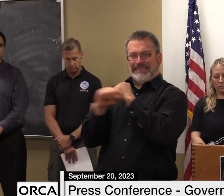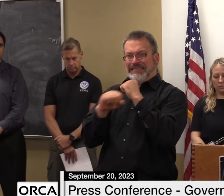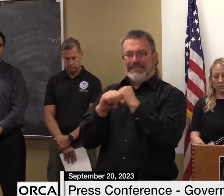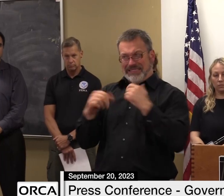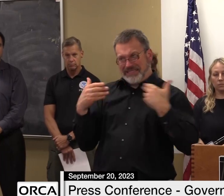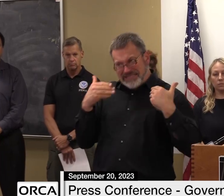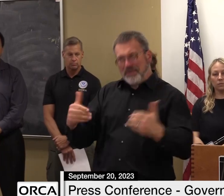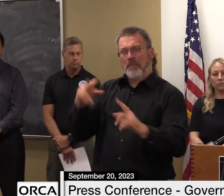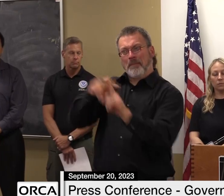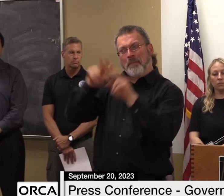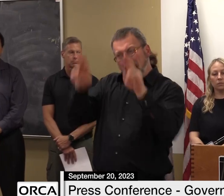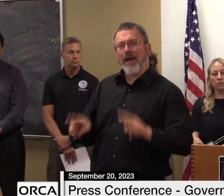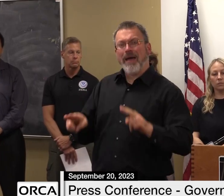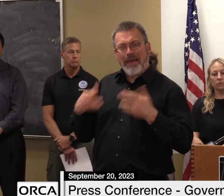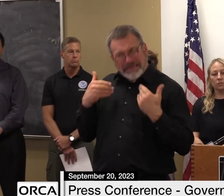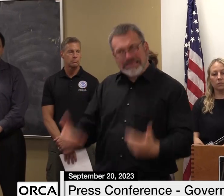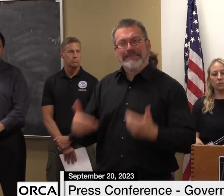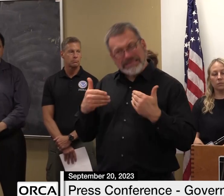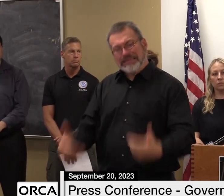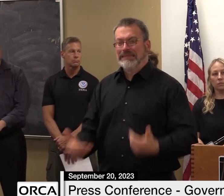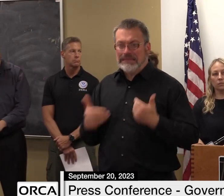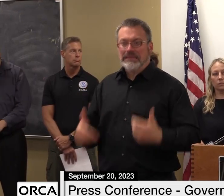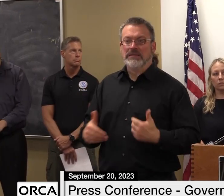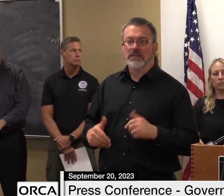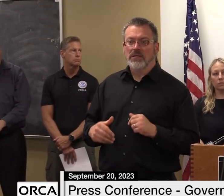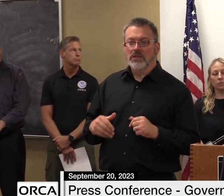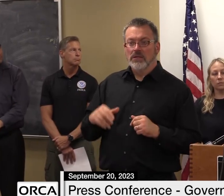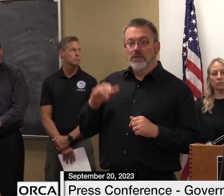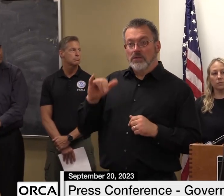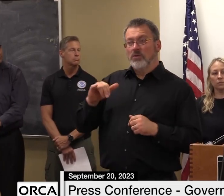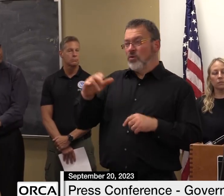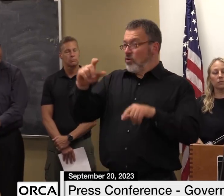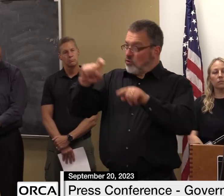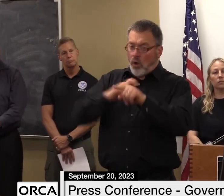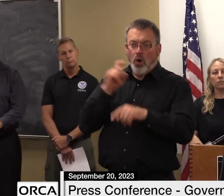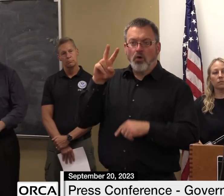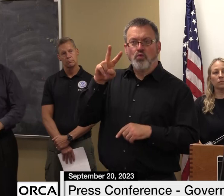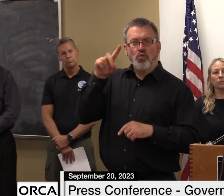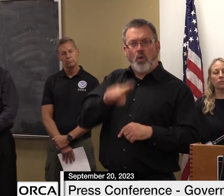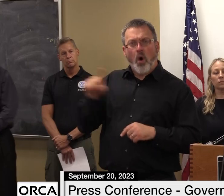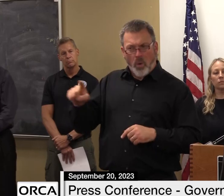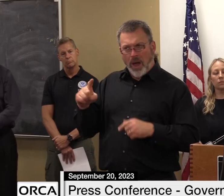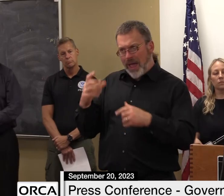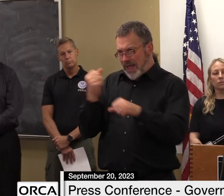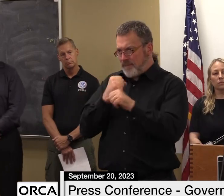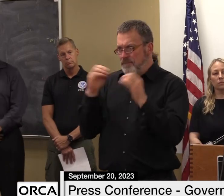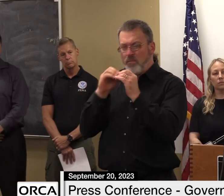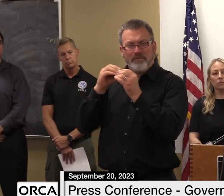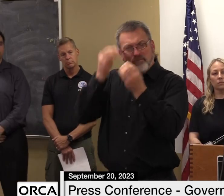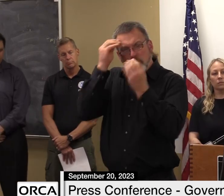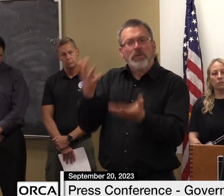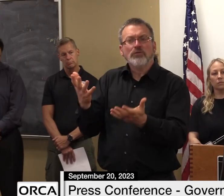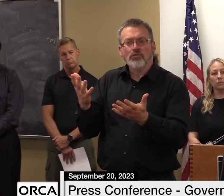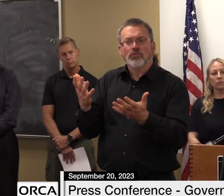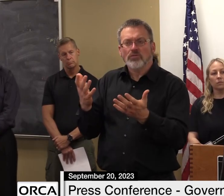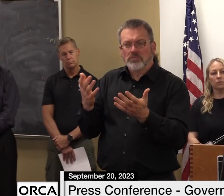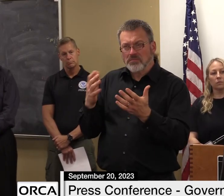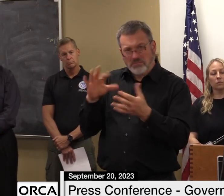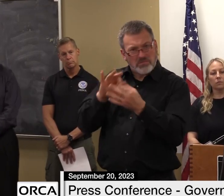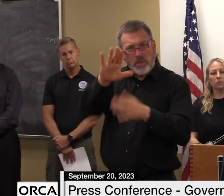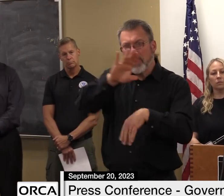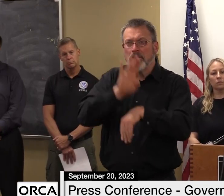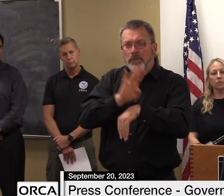apply for this. I think 2-on-1 collected information that about 1,000 businesses were impacted, and we have